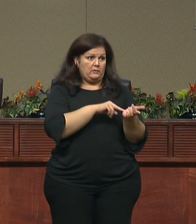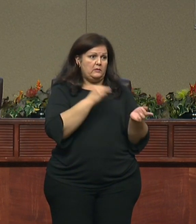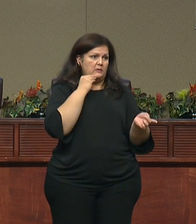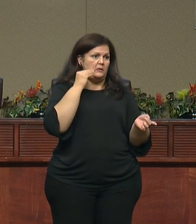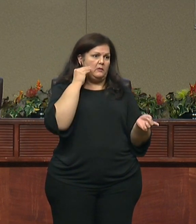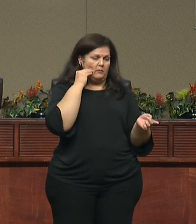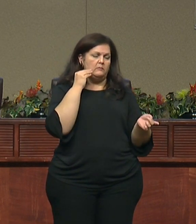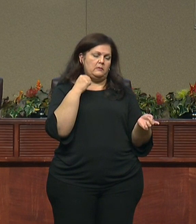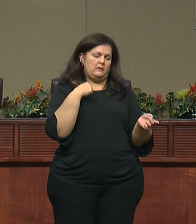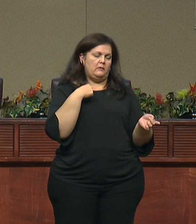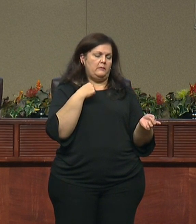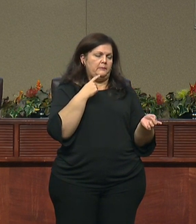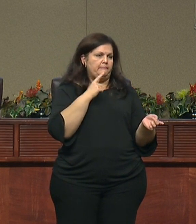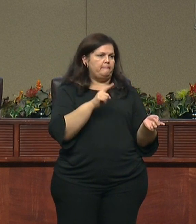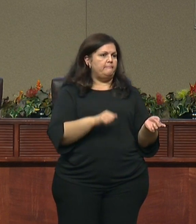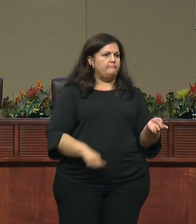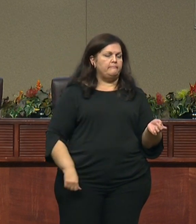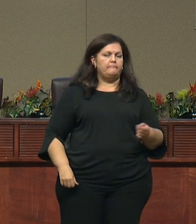facilities.